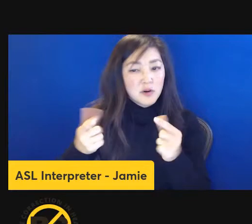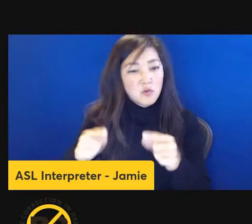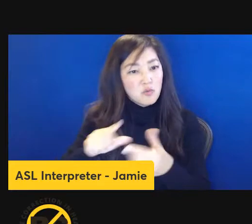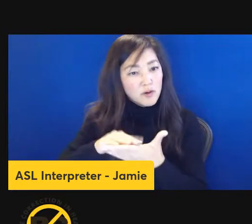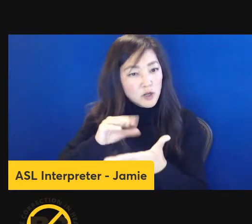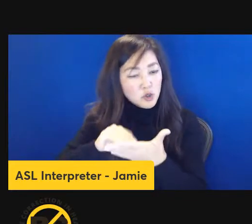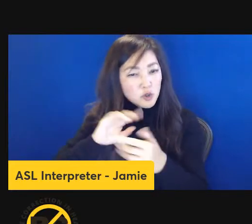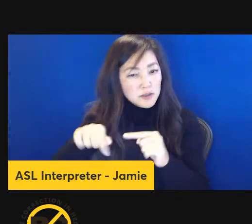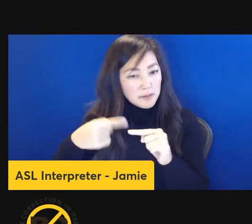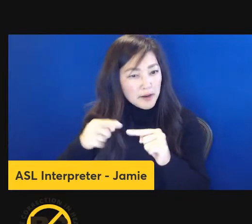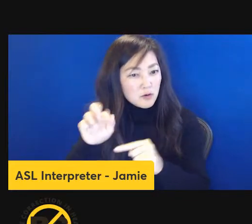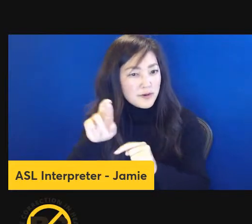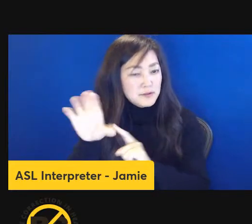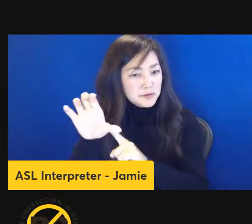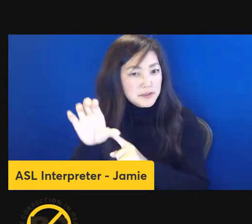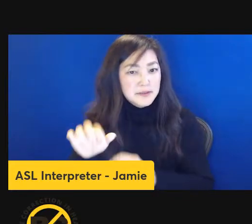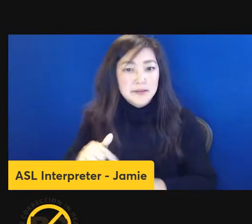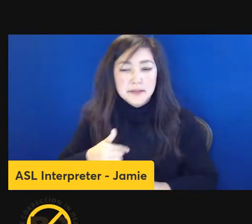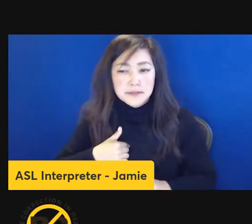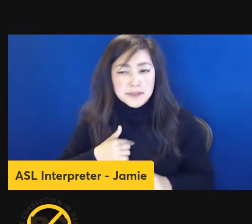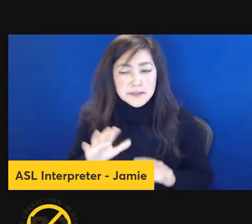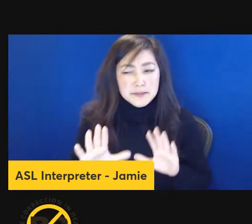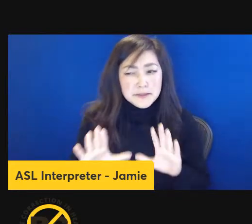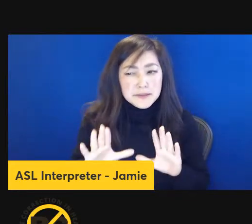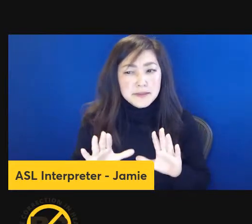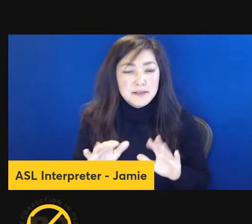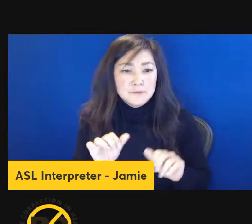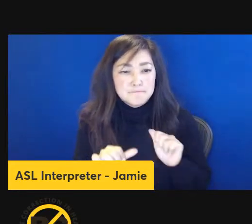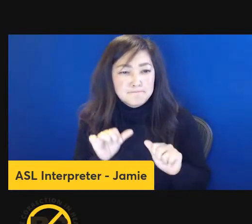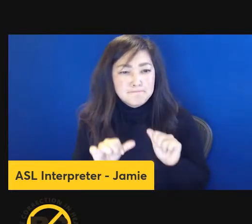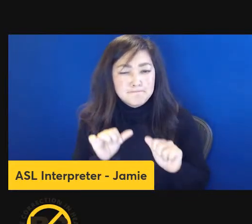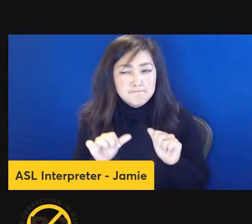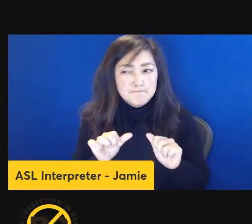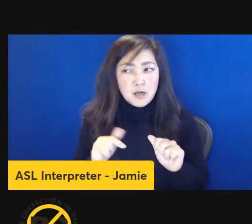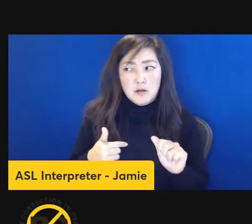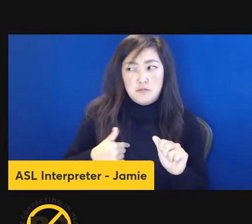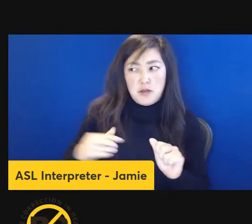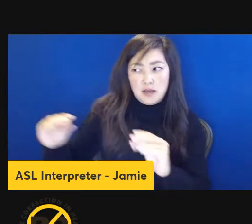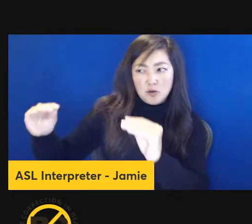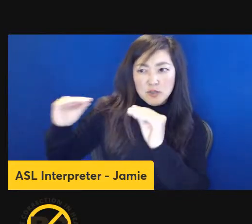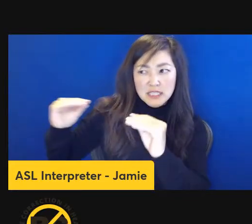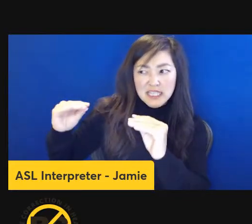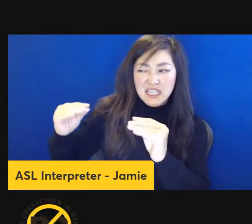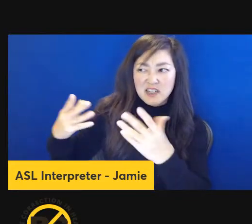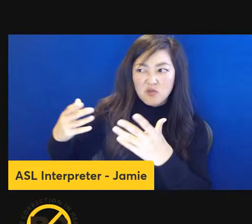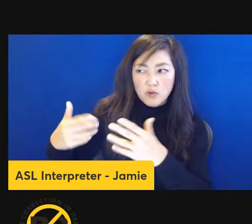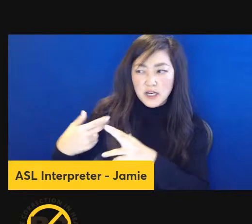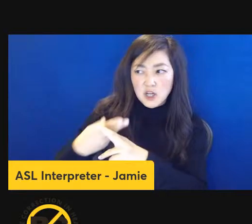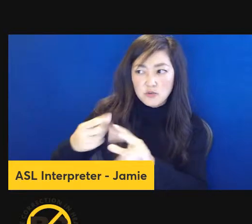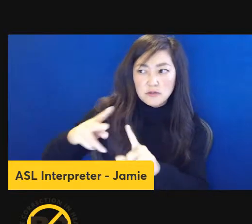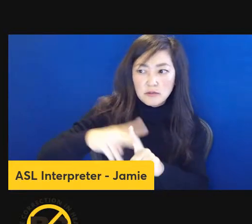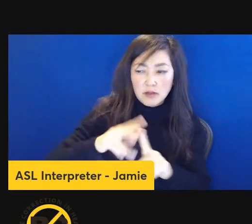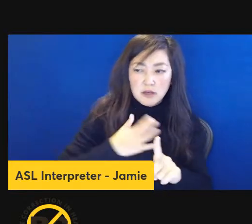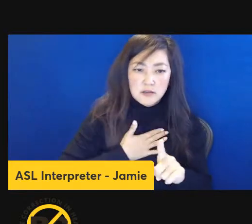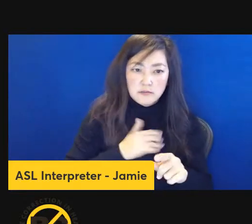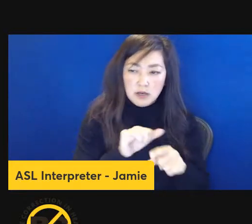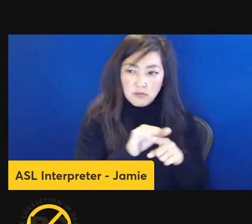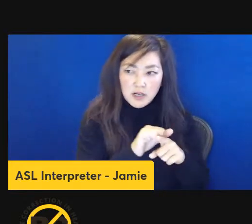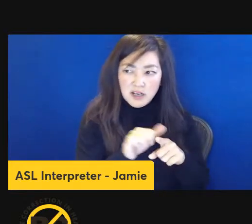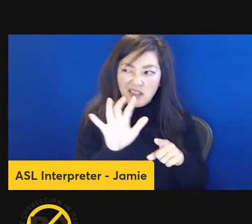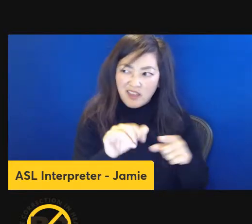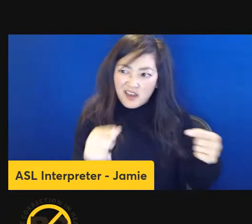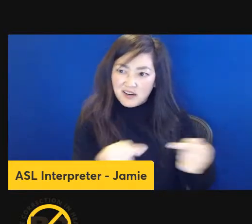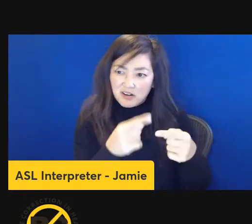race correction. I had trouble coming to grips with the fact that I was taught and used practices that harm Black people